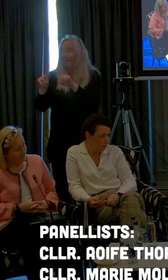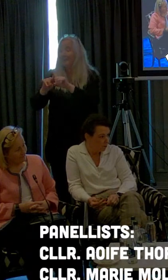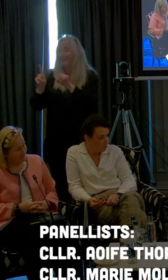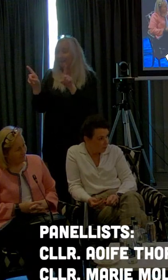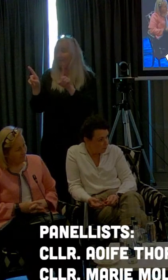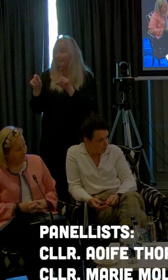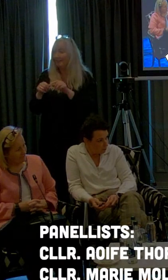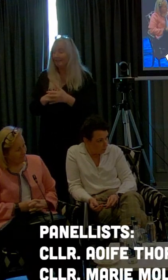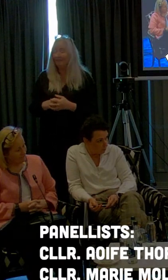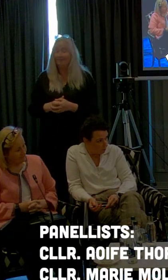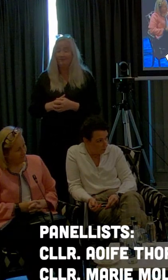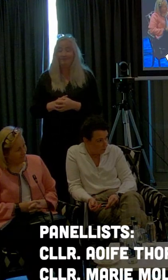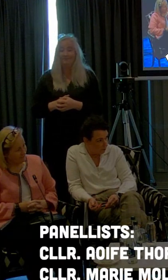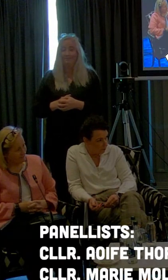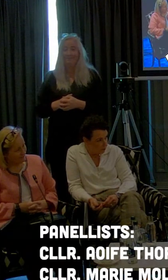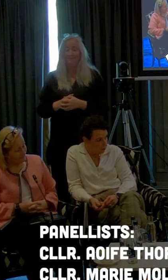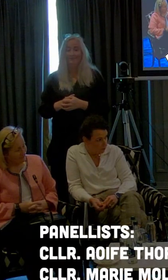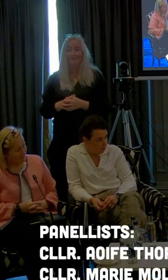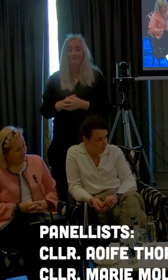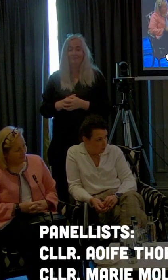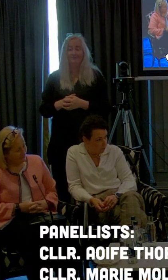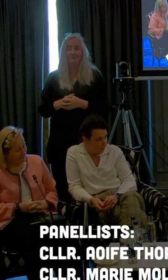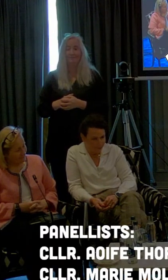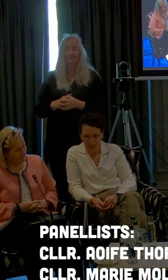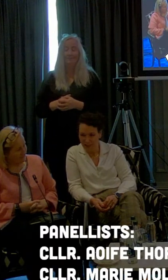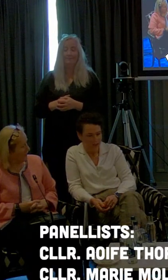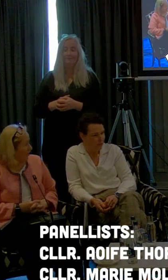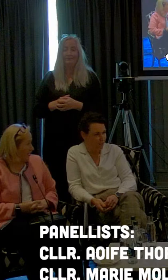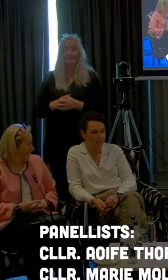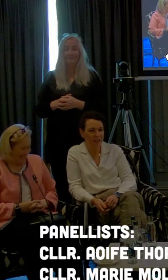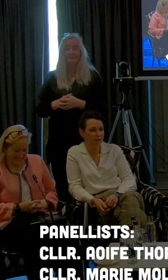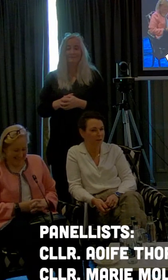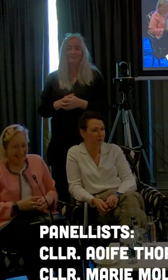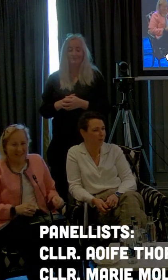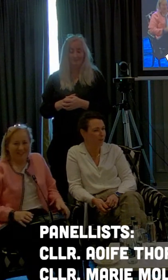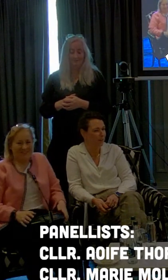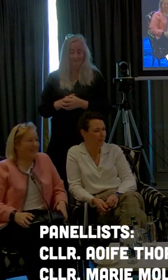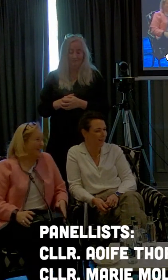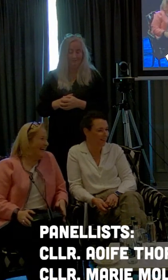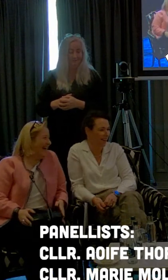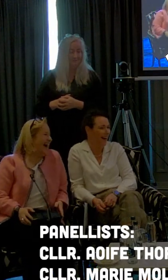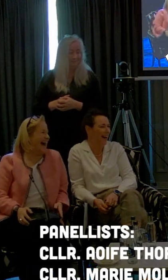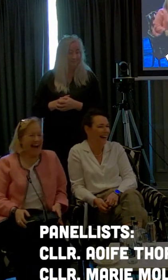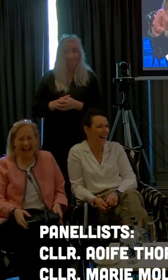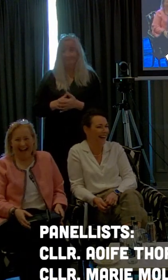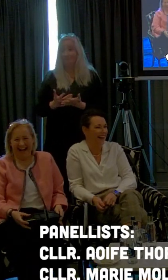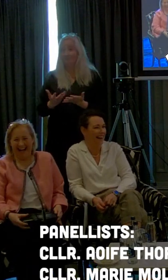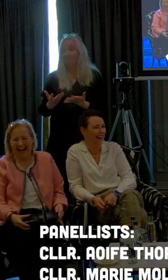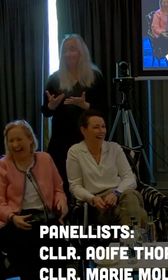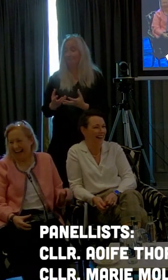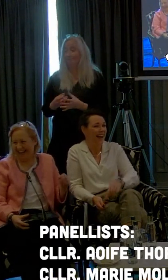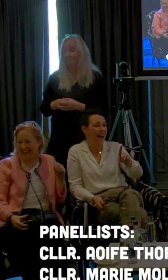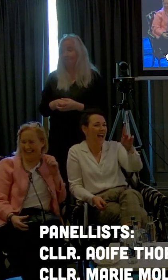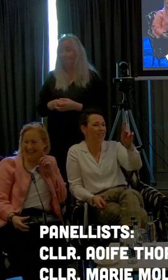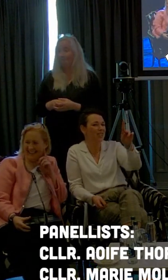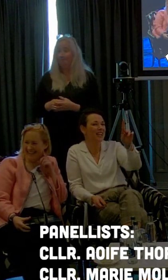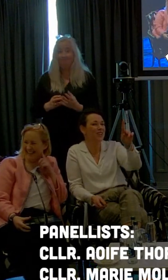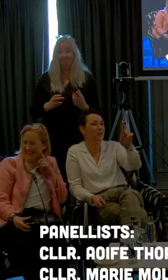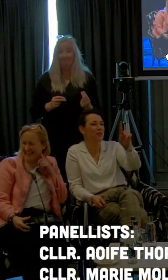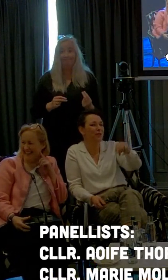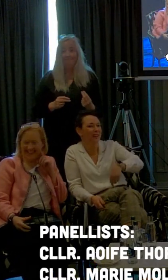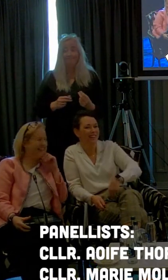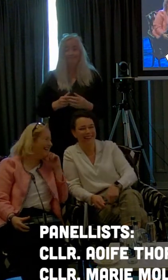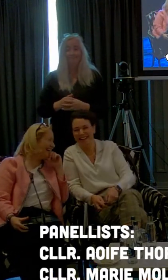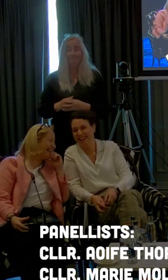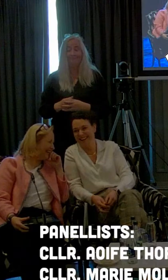because this is where you work, you might find that that's... No, no, no. I'm trying to hold on to my...